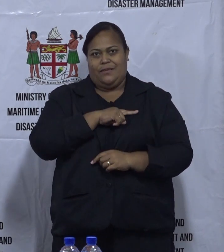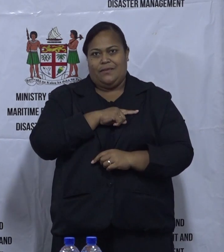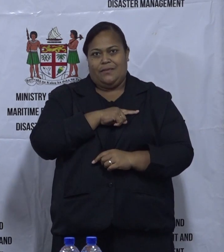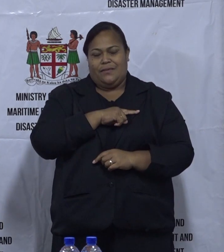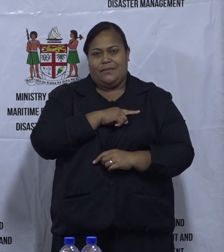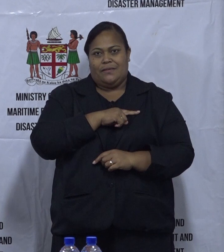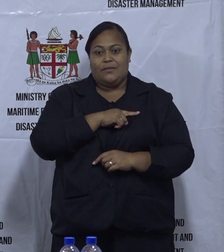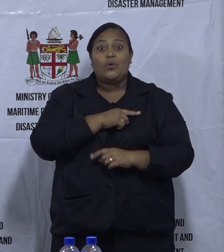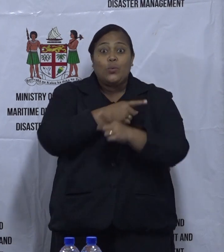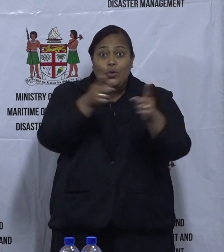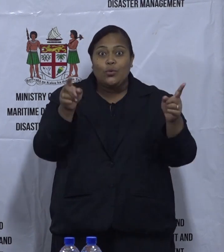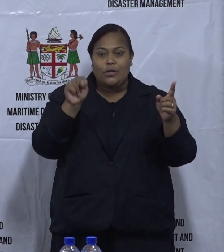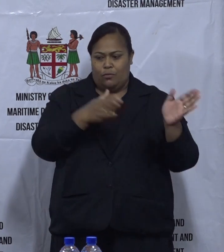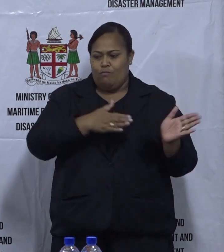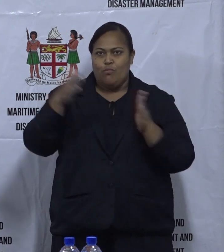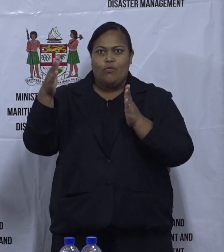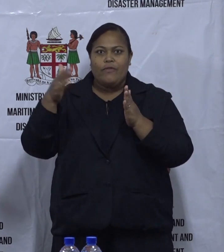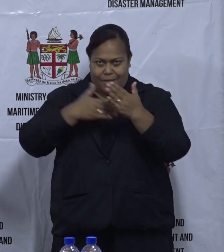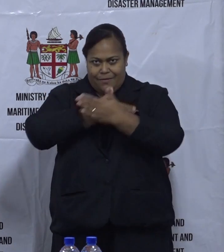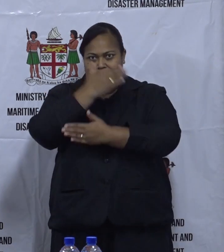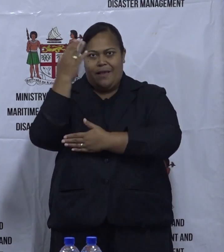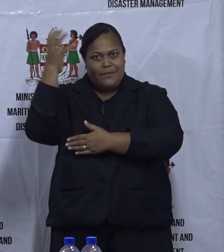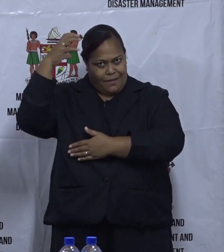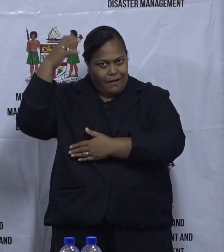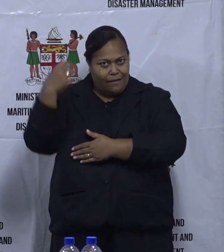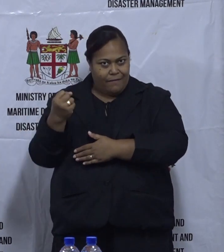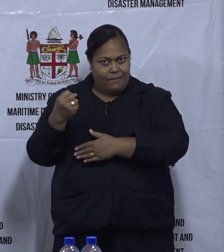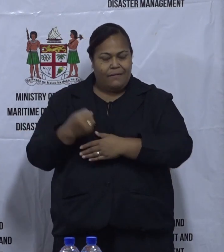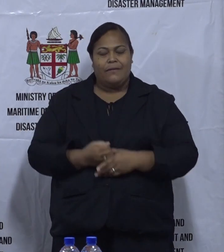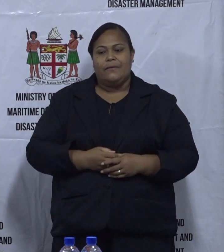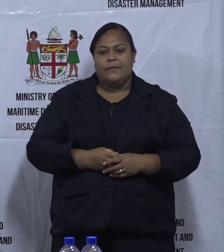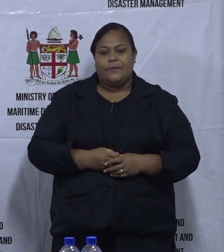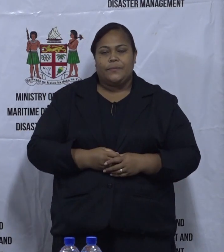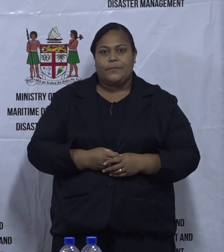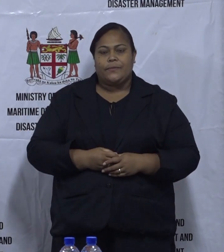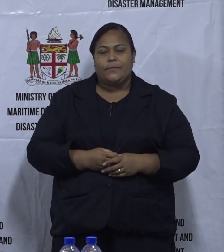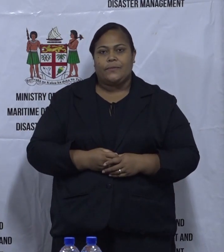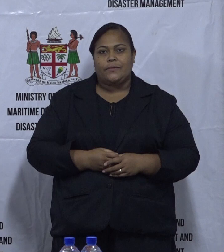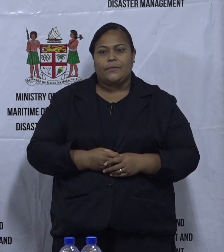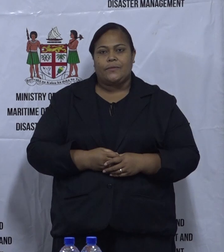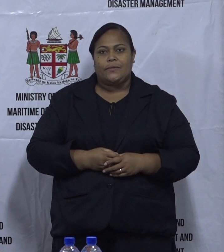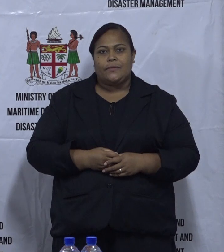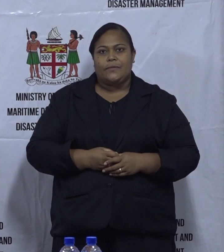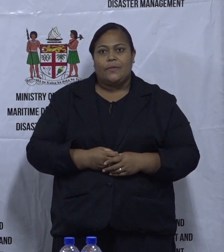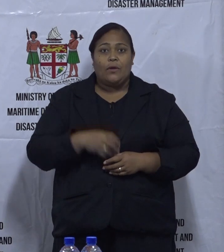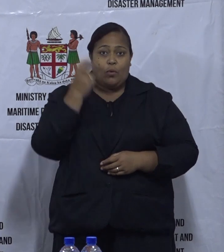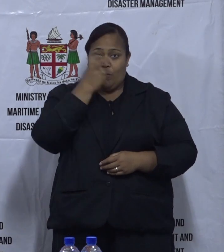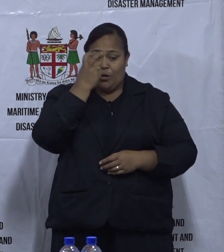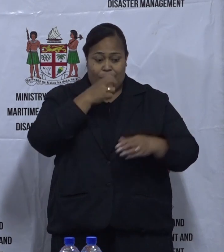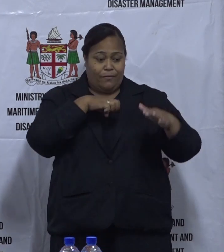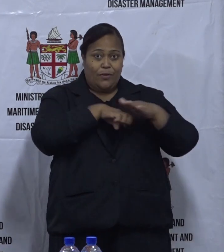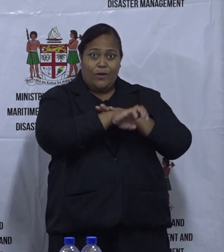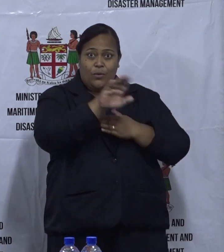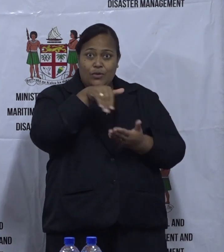Thus the need for you to move while it is still daylight. In terms of monitoring of evacuation